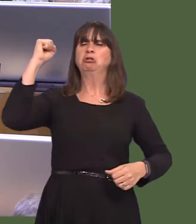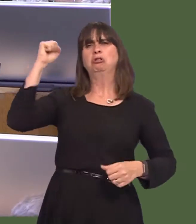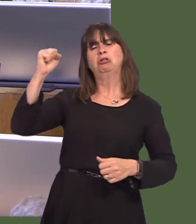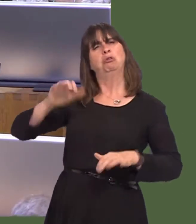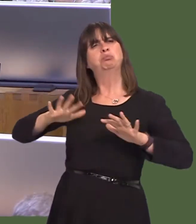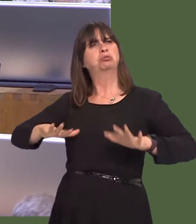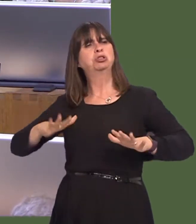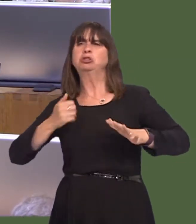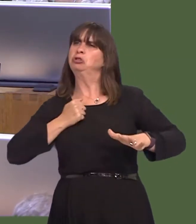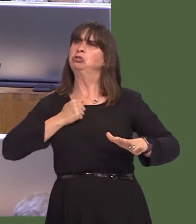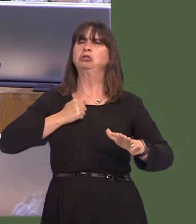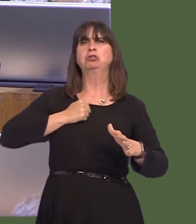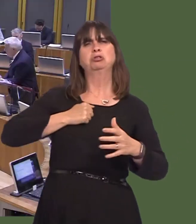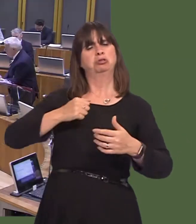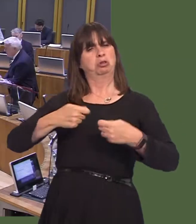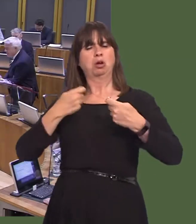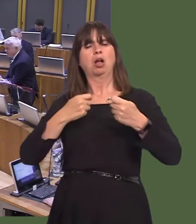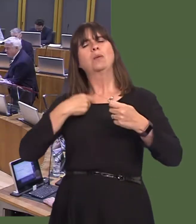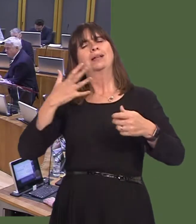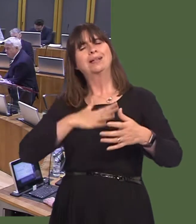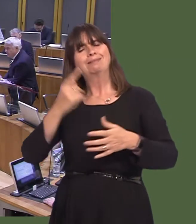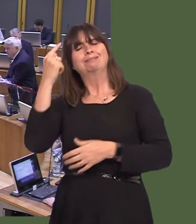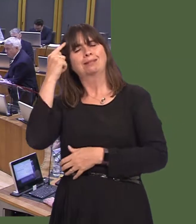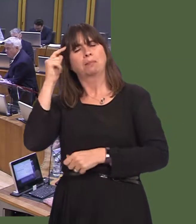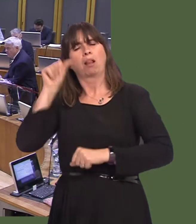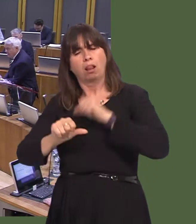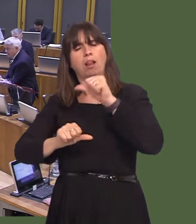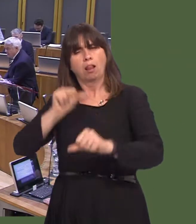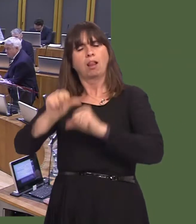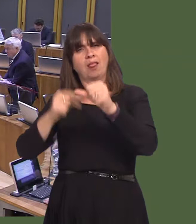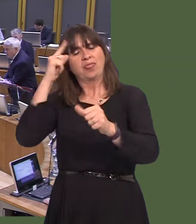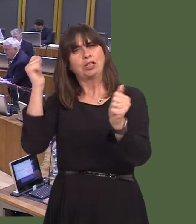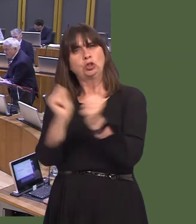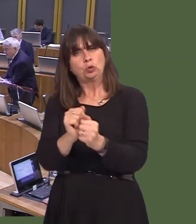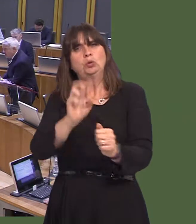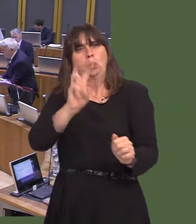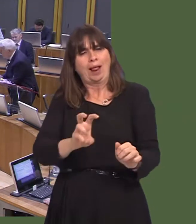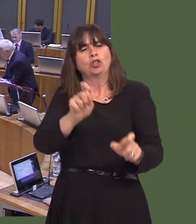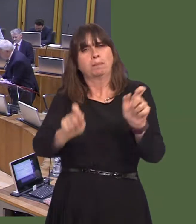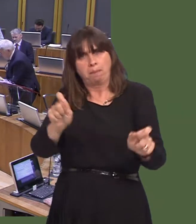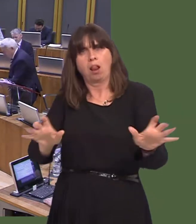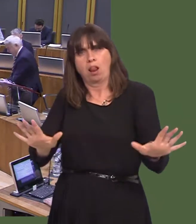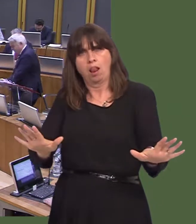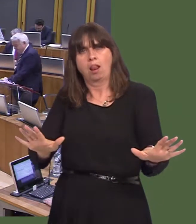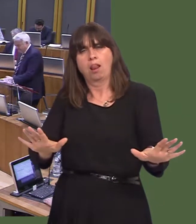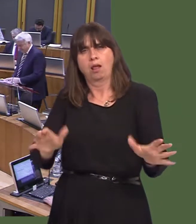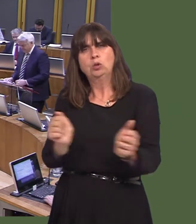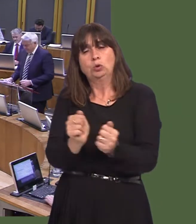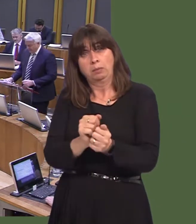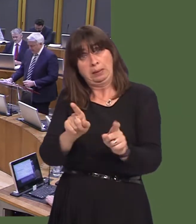Party advocate, rather than a sensible, pragmatic Brexit that works for Wales. That's what we want, and I hope that's what she wants.